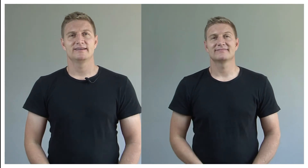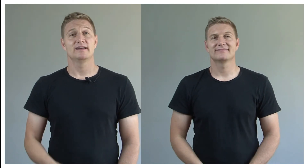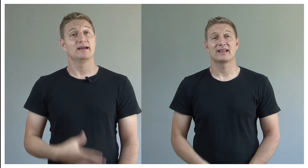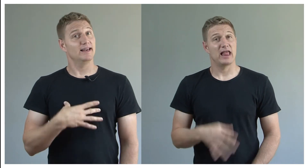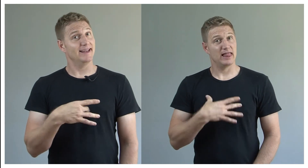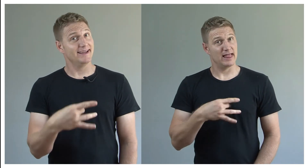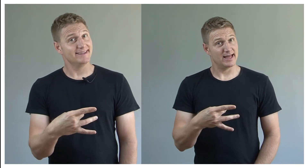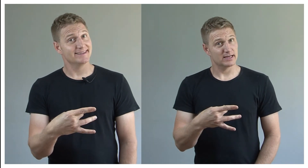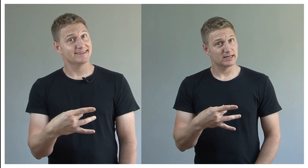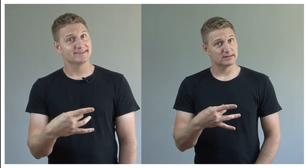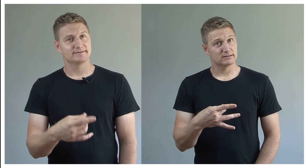Like?